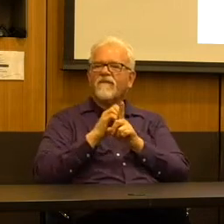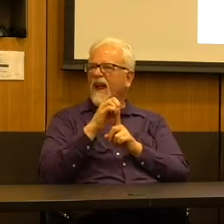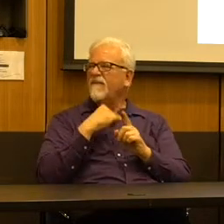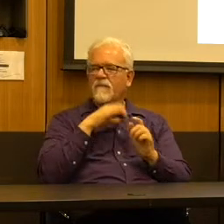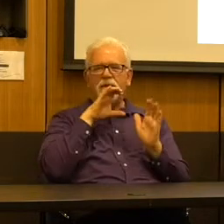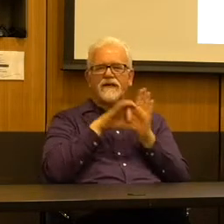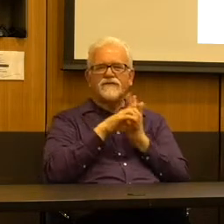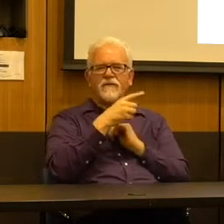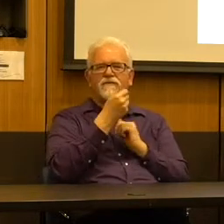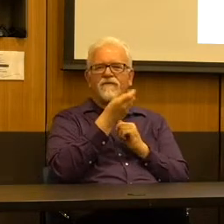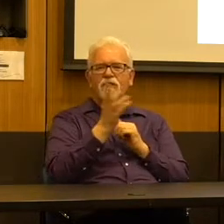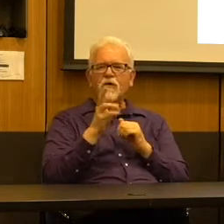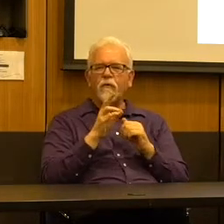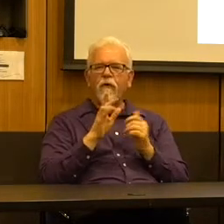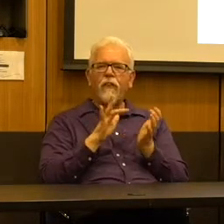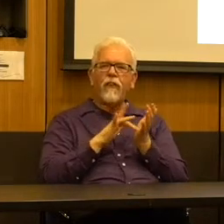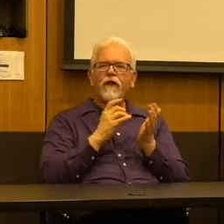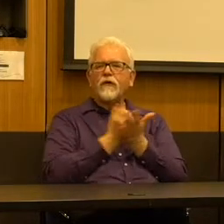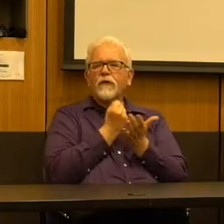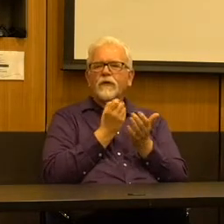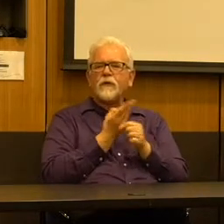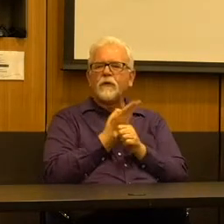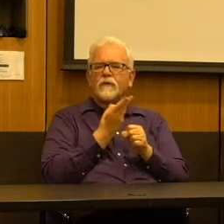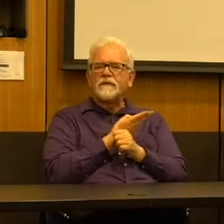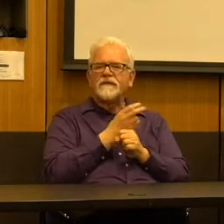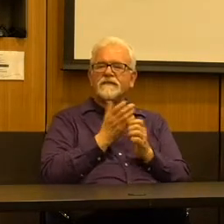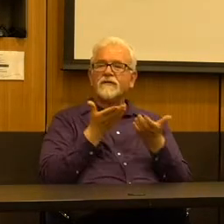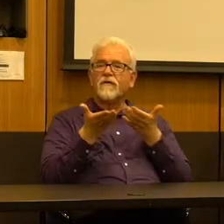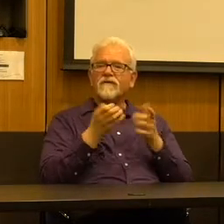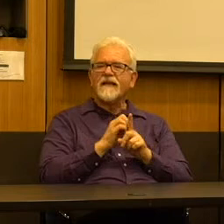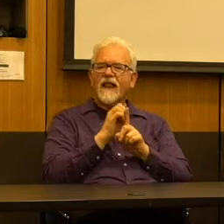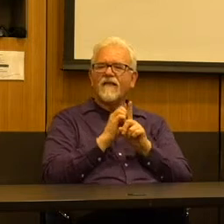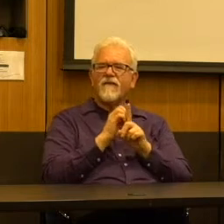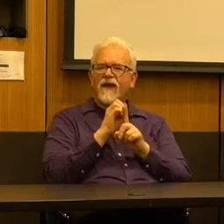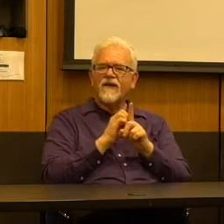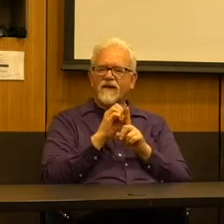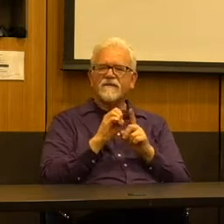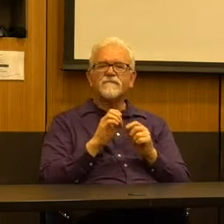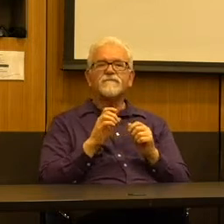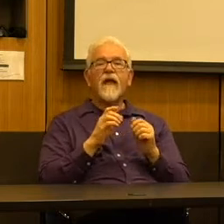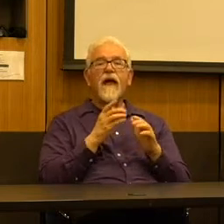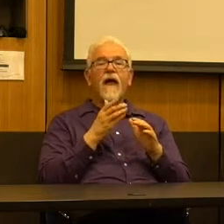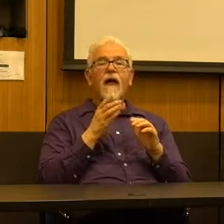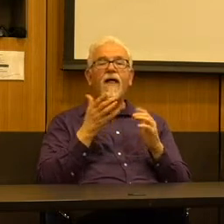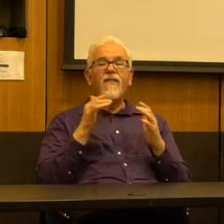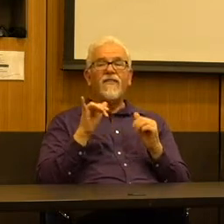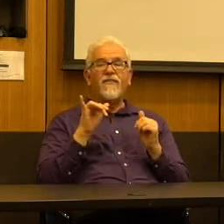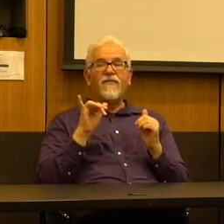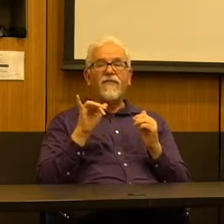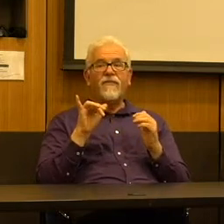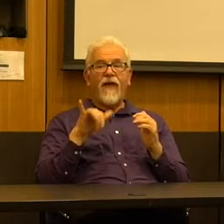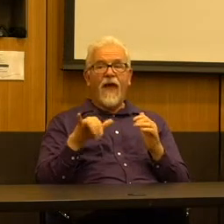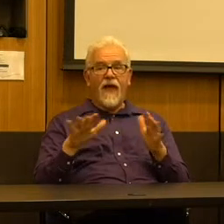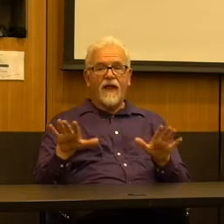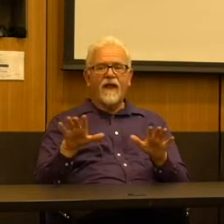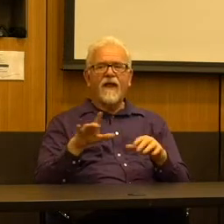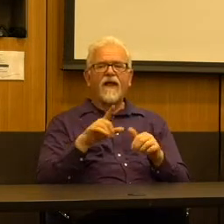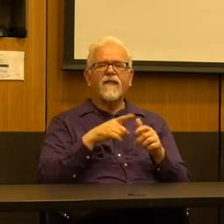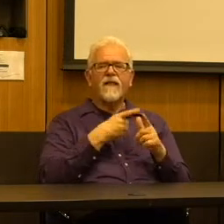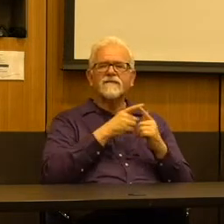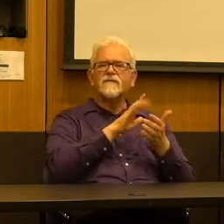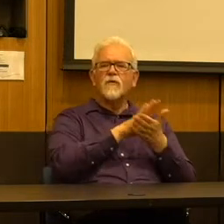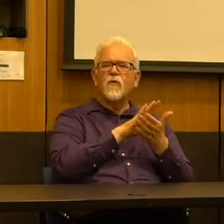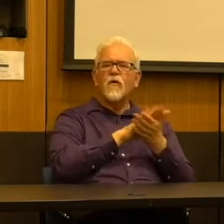of a couple of them doing just that. After that, also, the school's administration actually let them start using